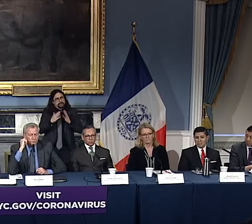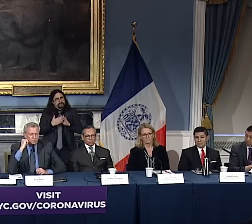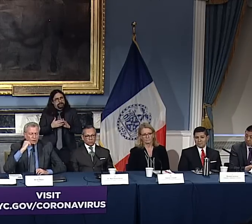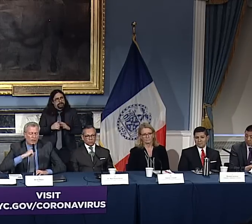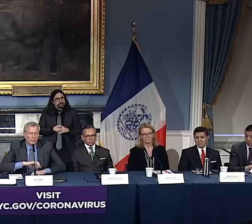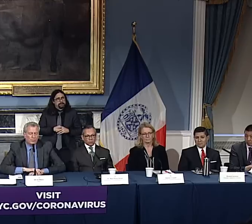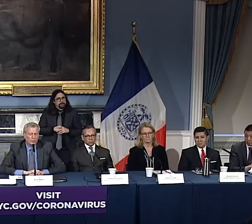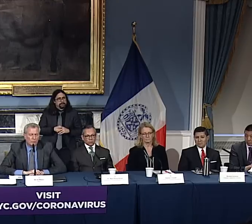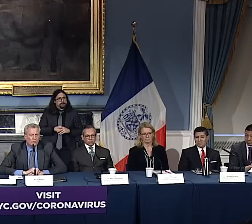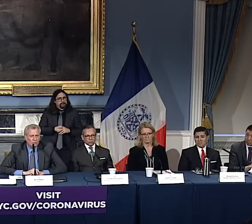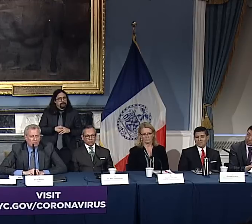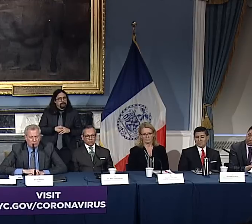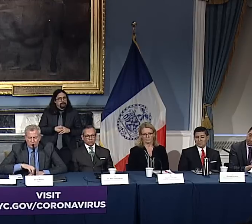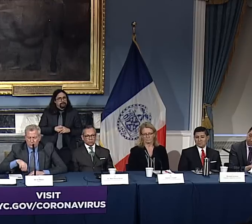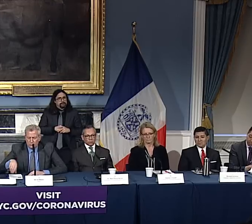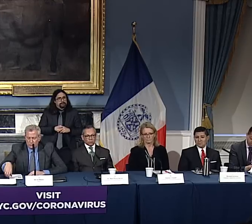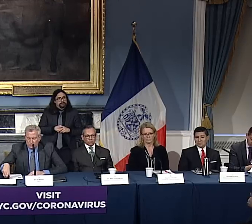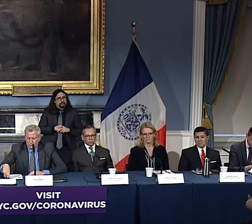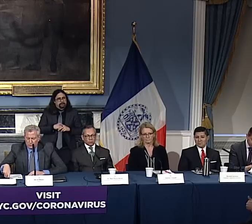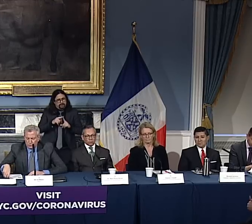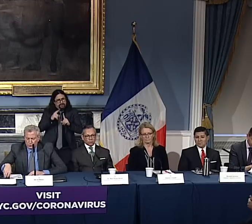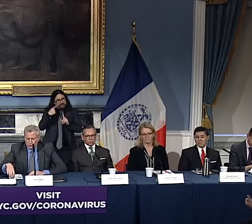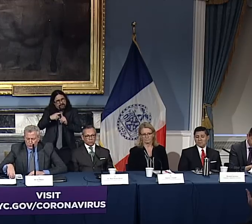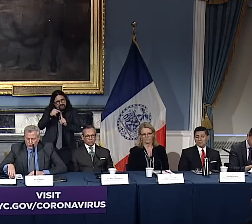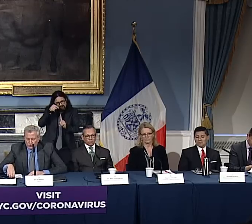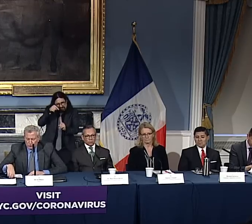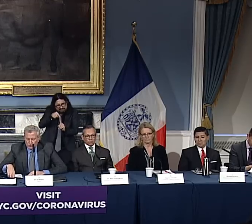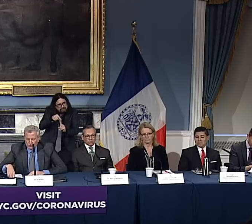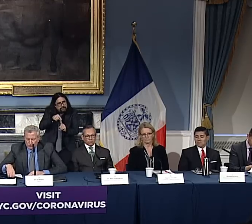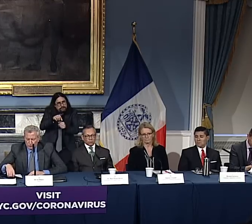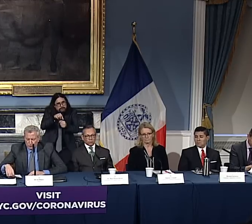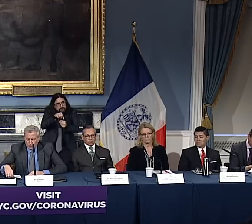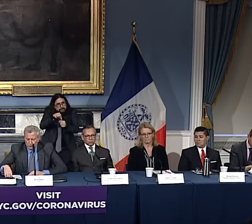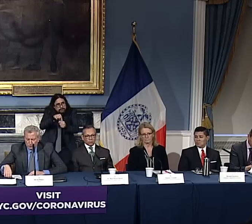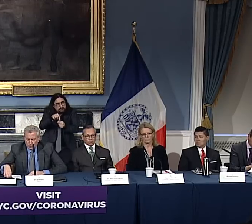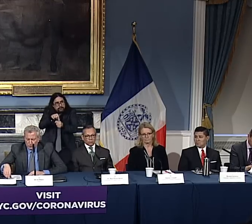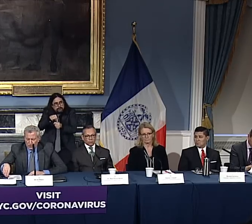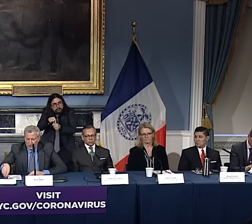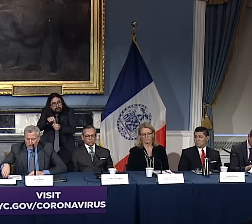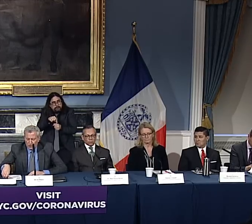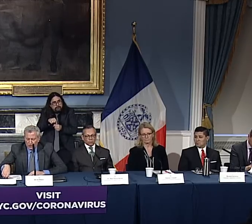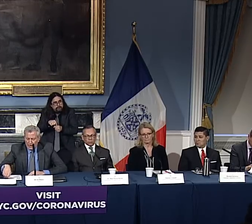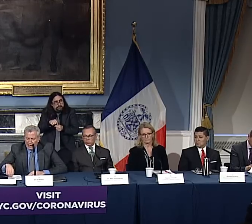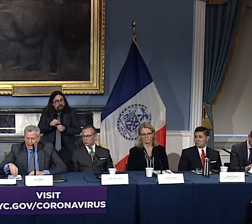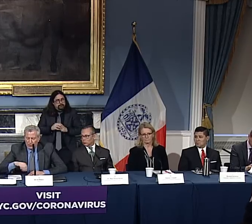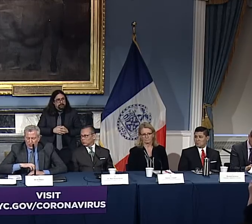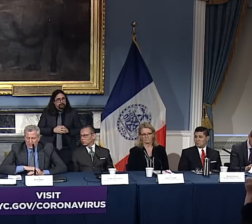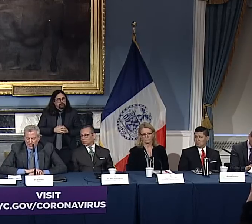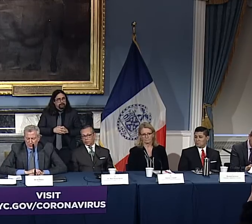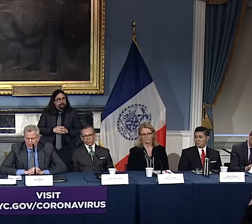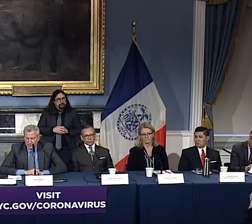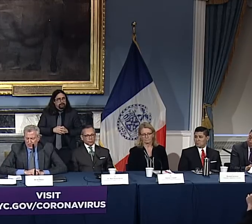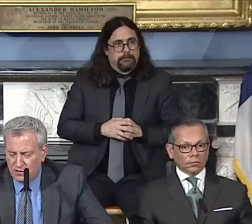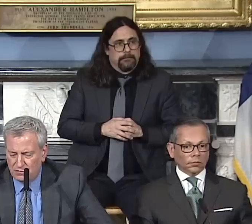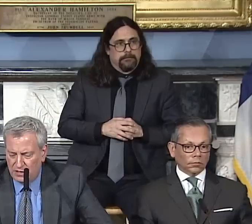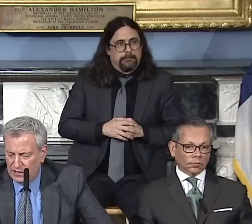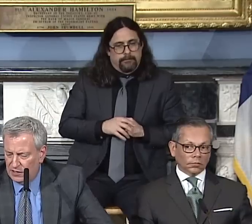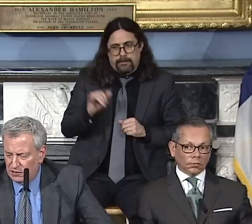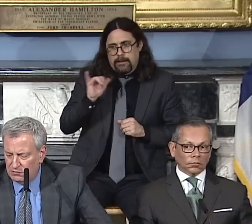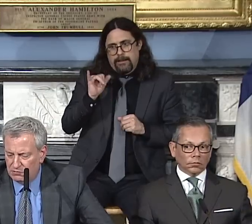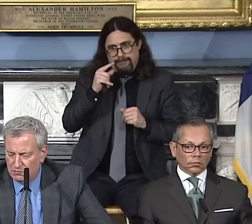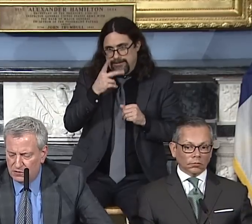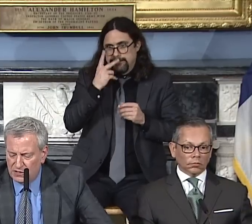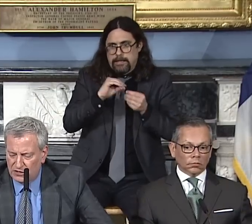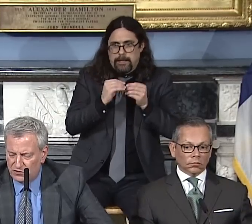the neighborhood? Because I think a lot of people are getting concerned when they see these numbers growing and they don't know where exactly. I would say a couple of things, and